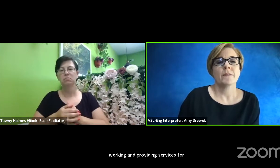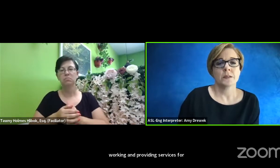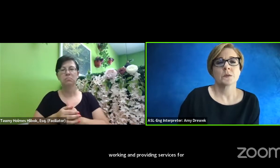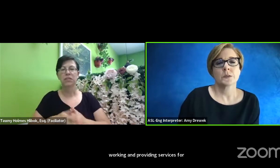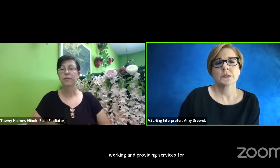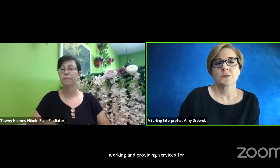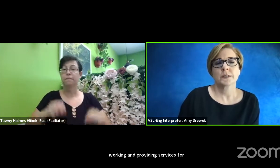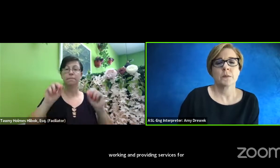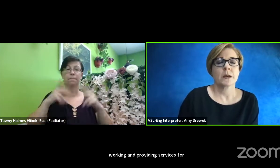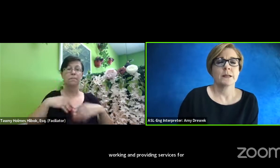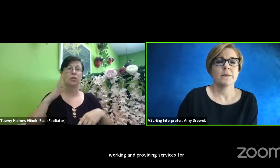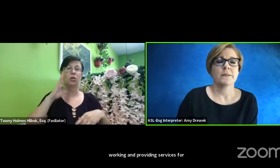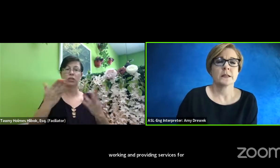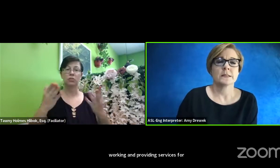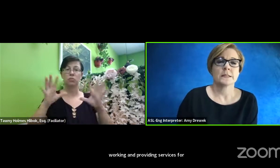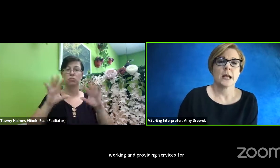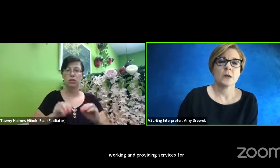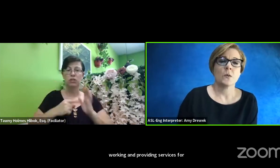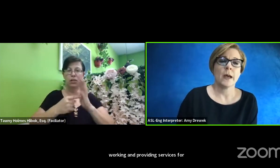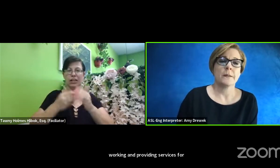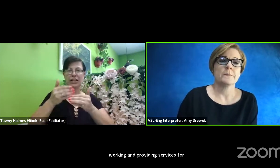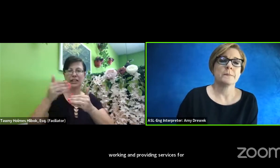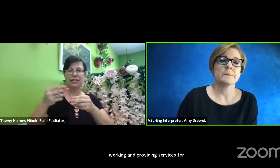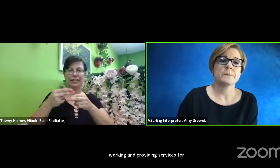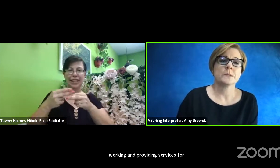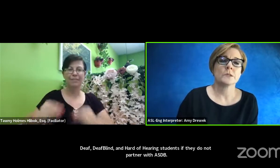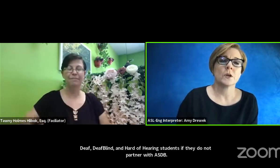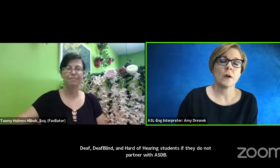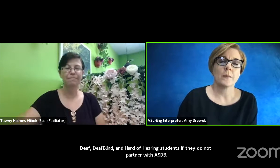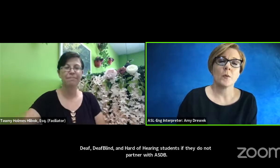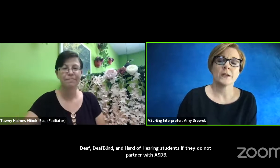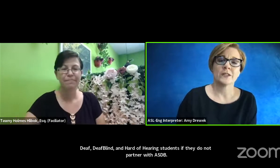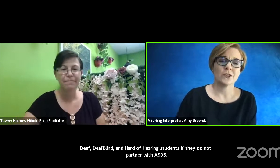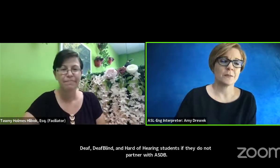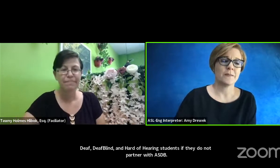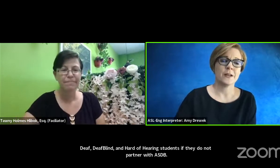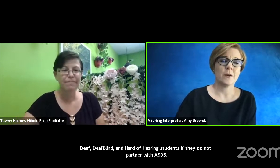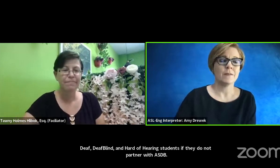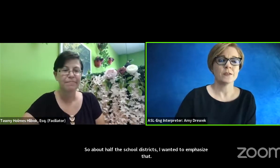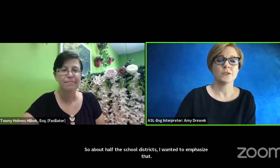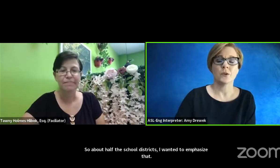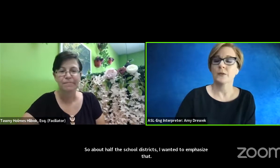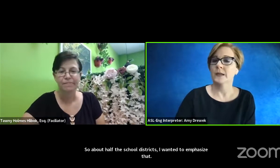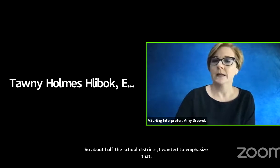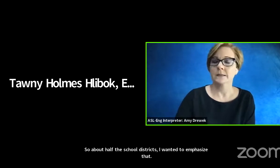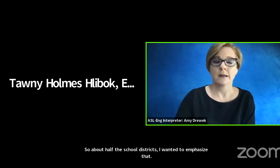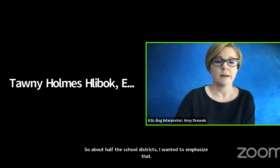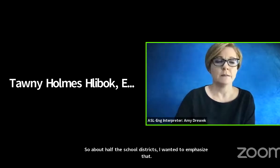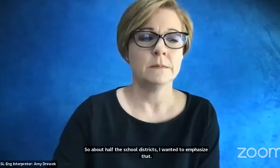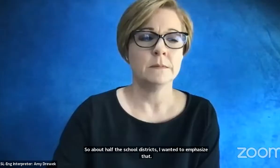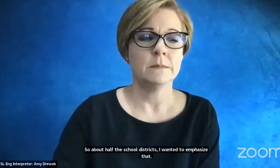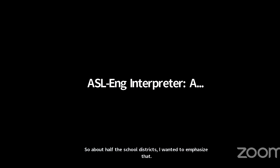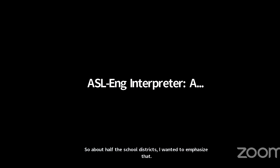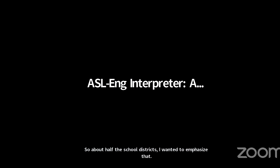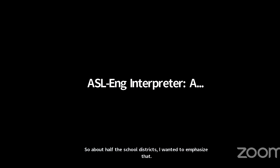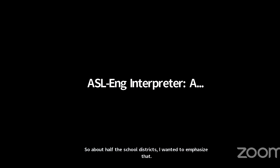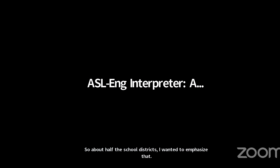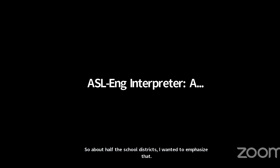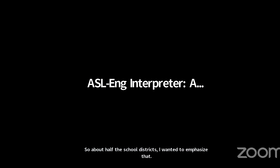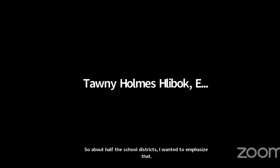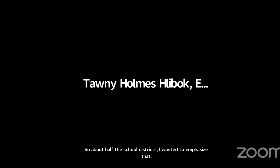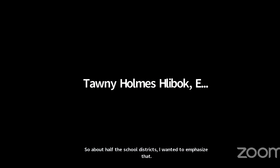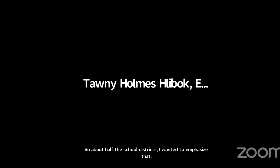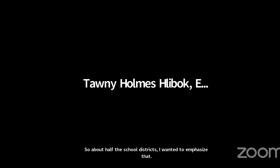So about half the school districts, I wanted to emphasize that. Okay, so I'm going to turn my video off to show the next slide.